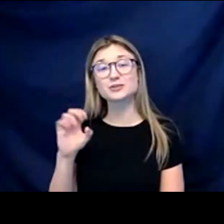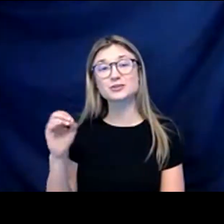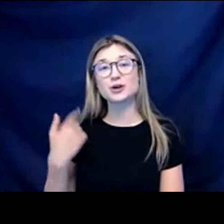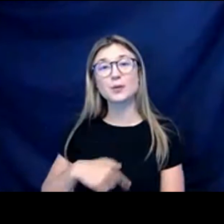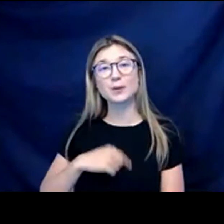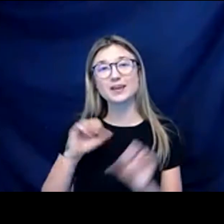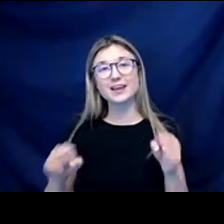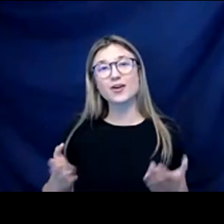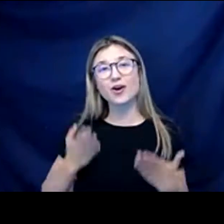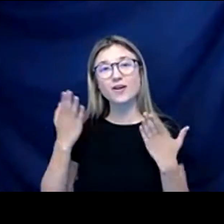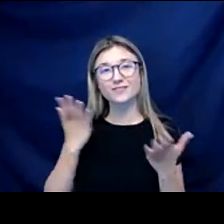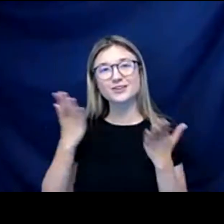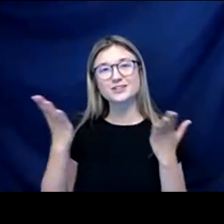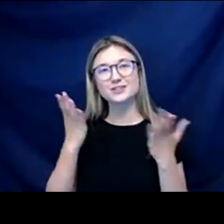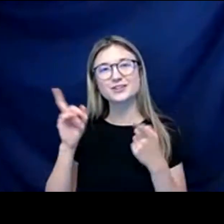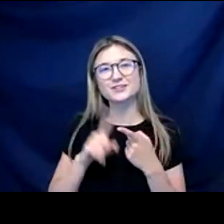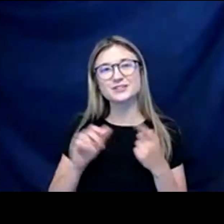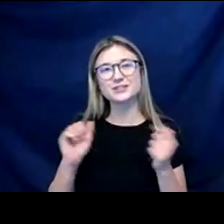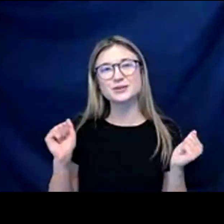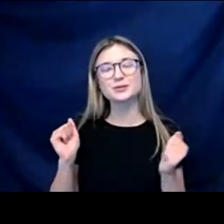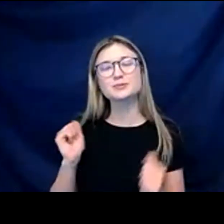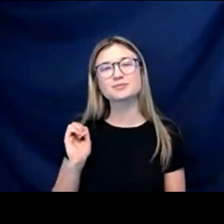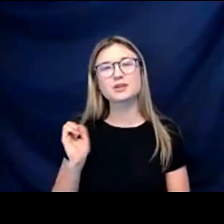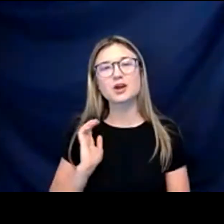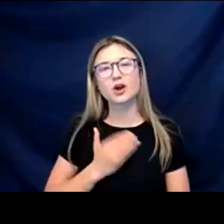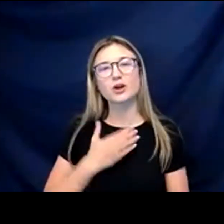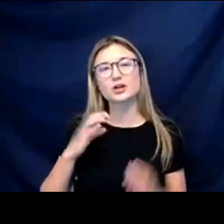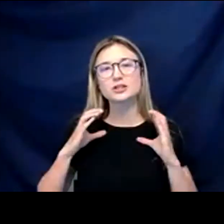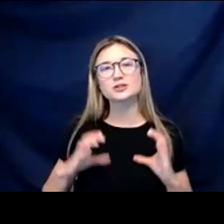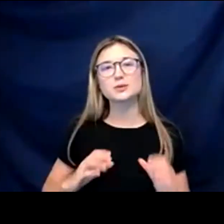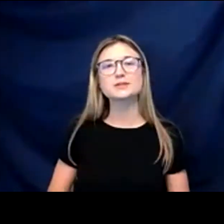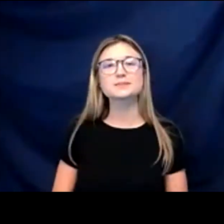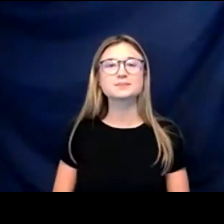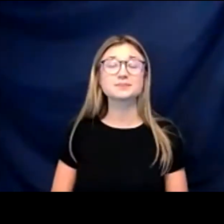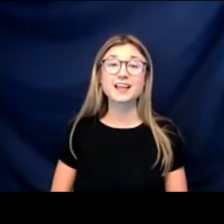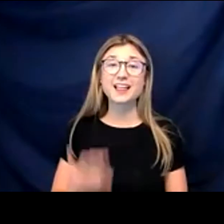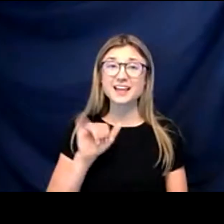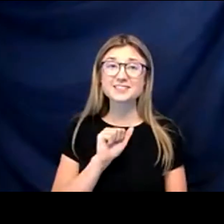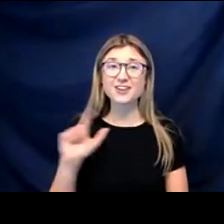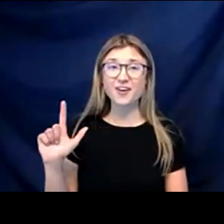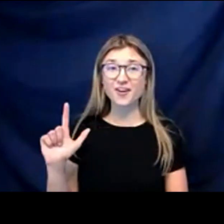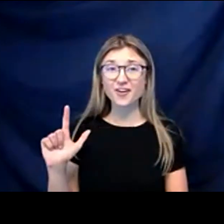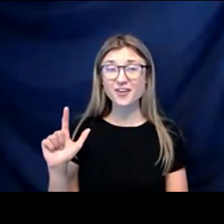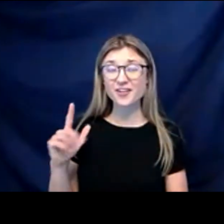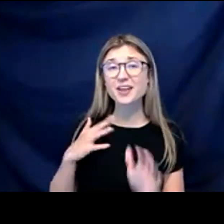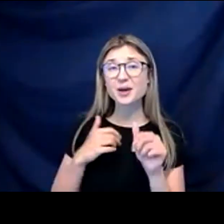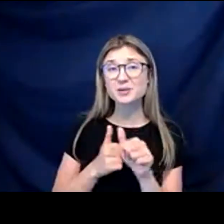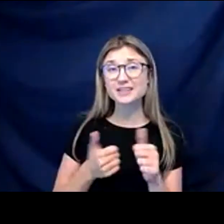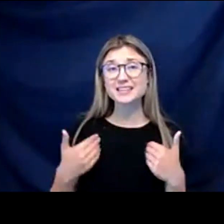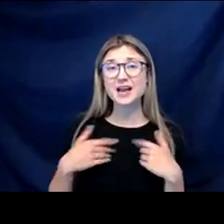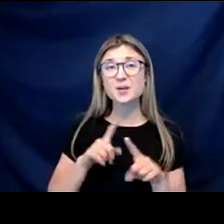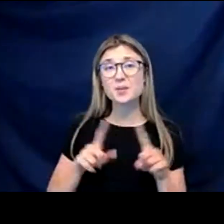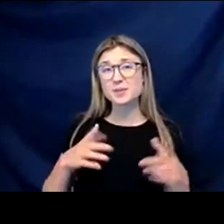offer this service more to our consumers. Those are all the updates that I have for right now, but I'd be happy to take